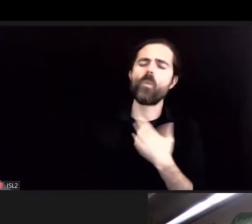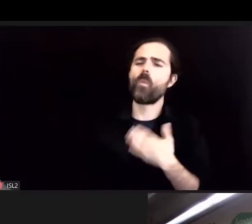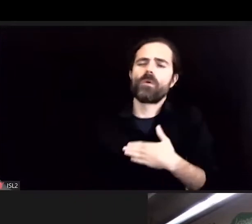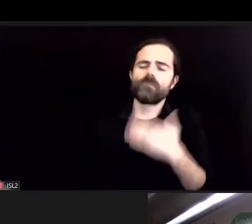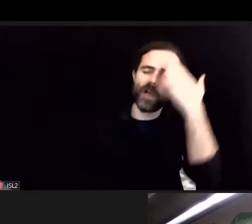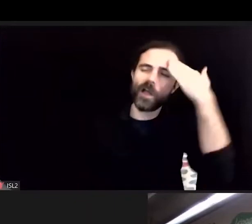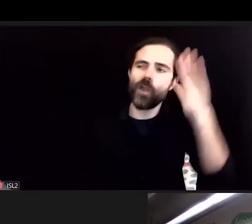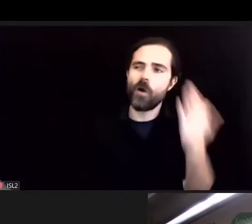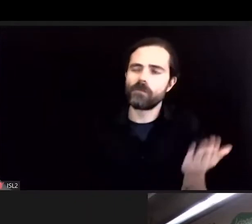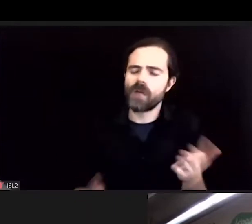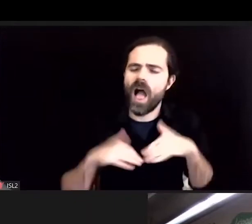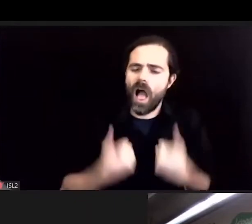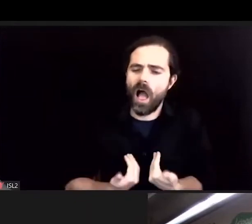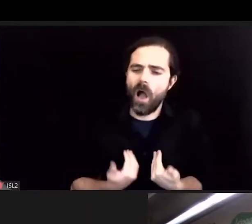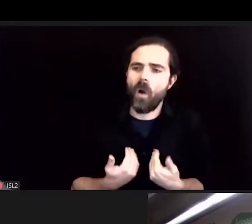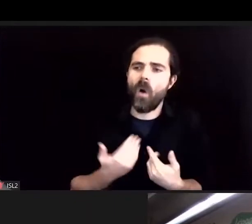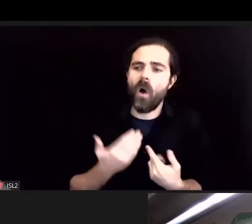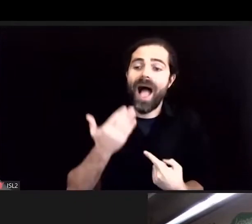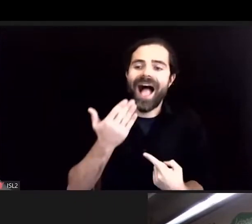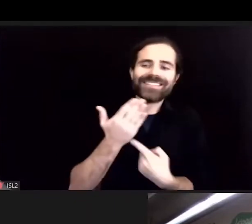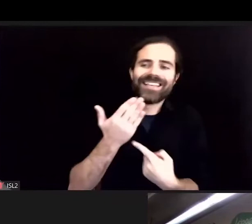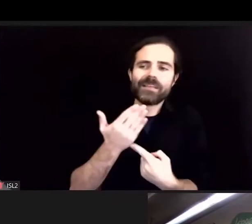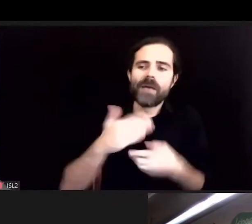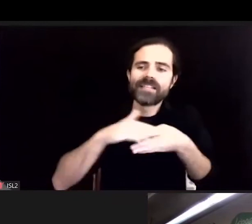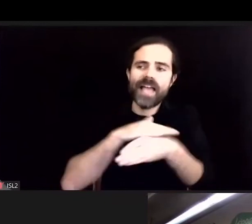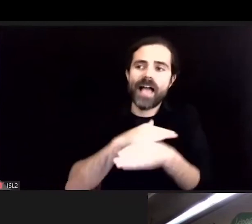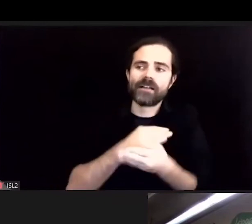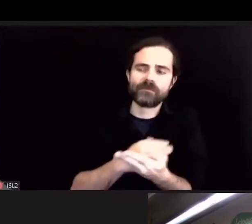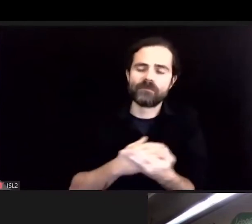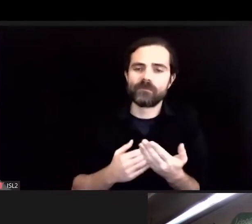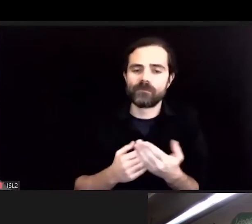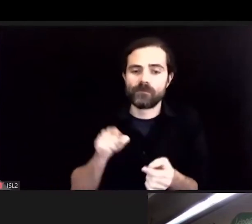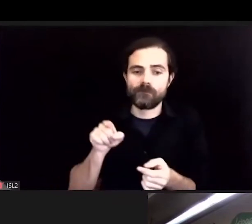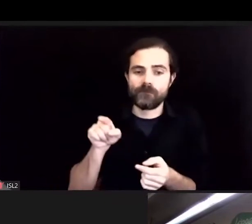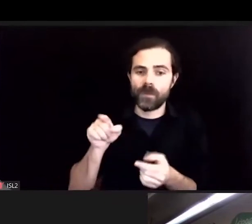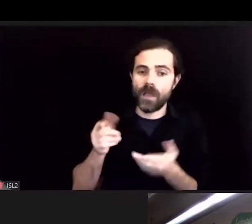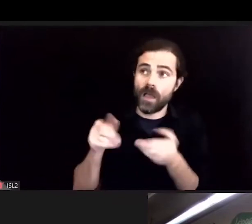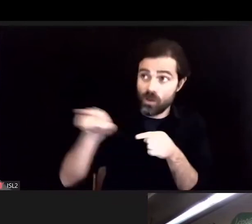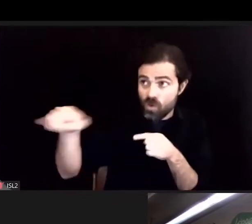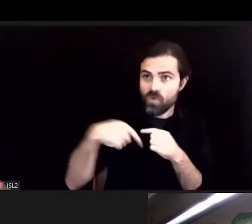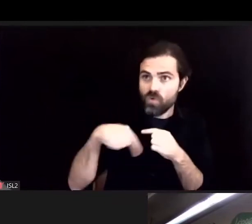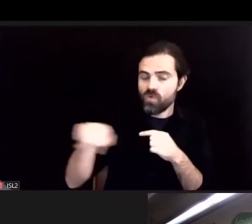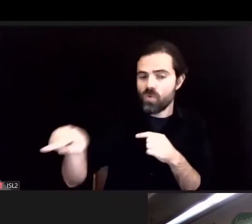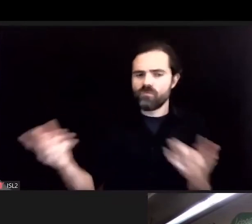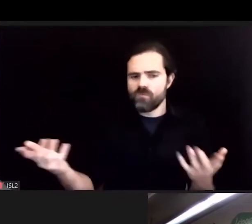and ESPD benefit mutually each other?